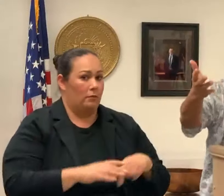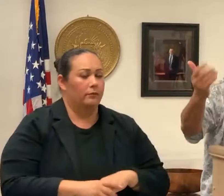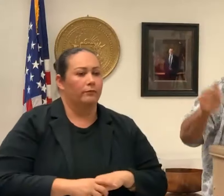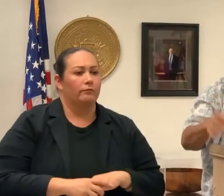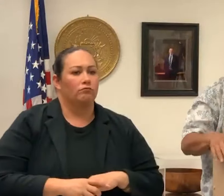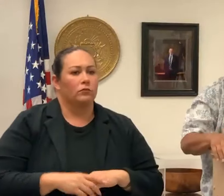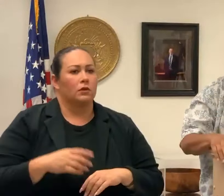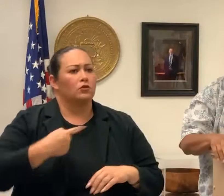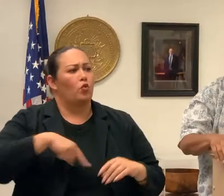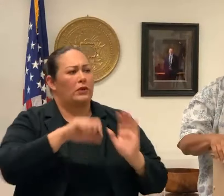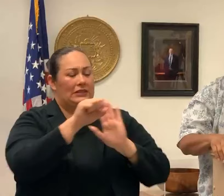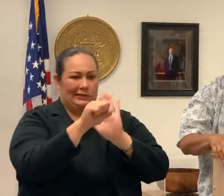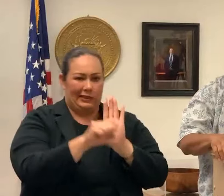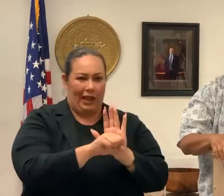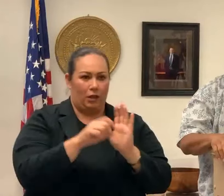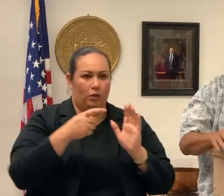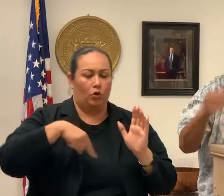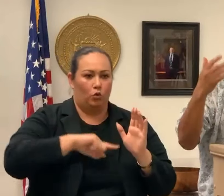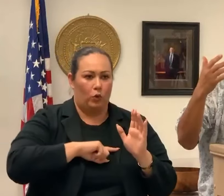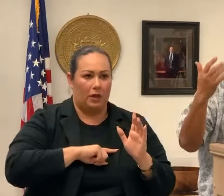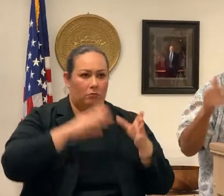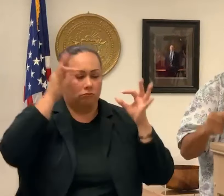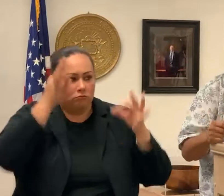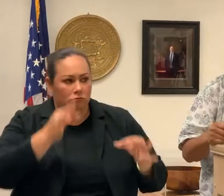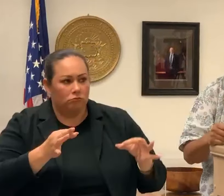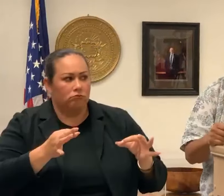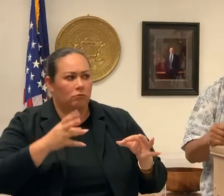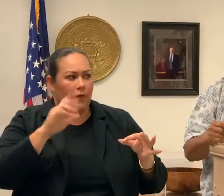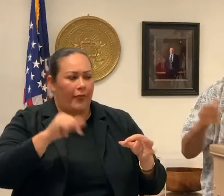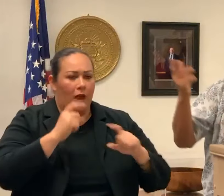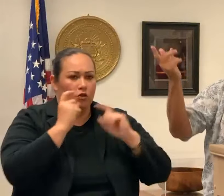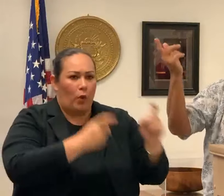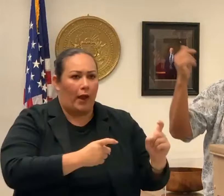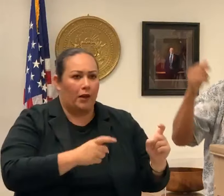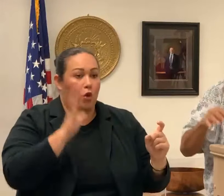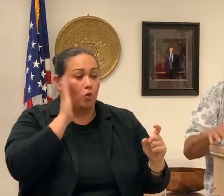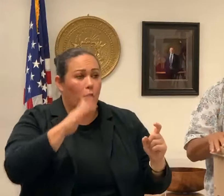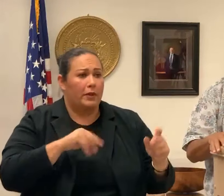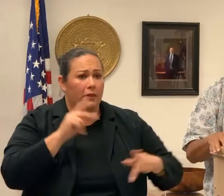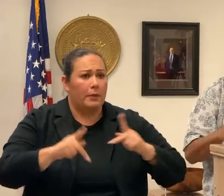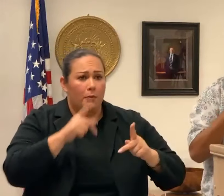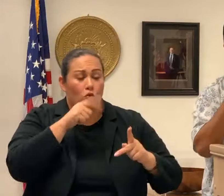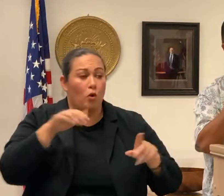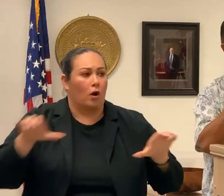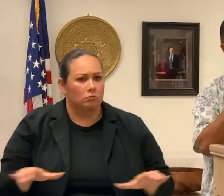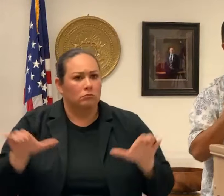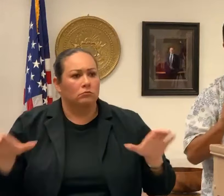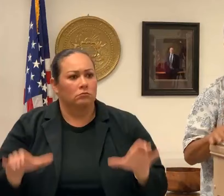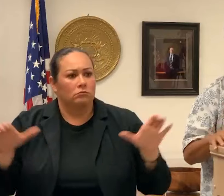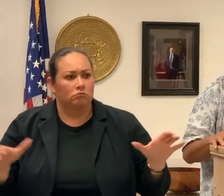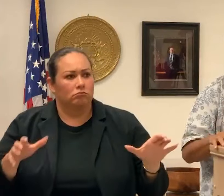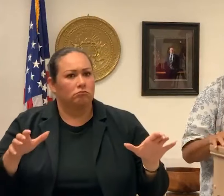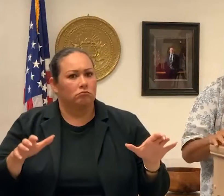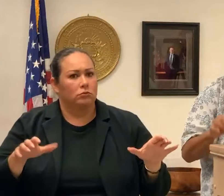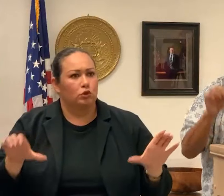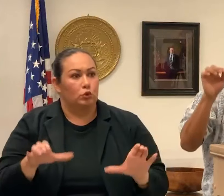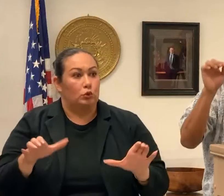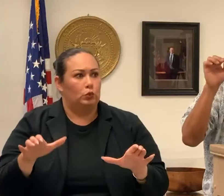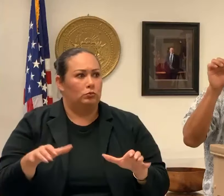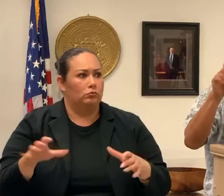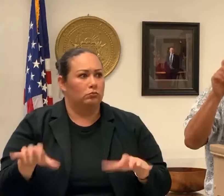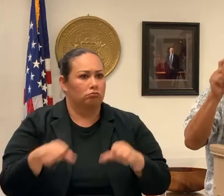we appropriate the grant, it's the boots on the ground that's going to do it, which is the mayor, which is MEO.